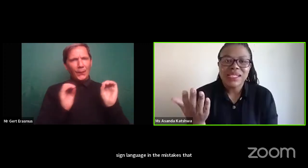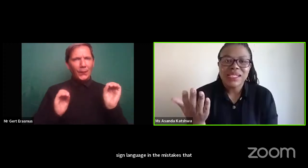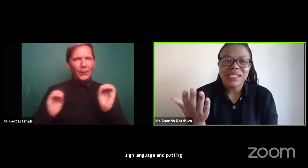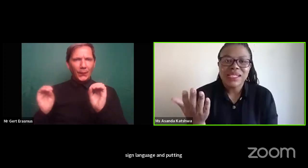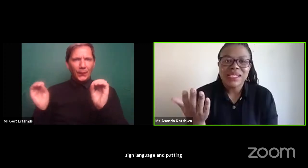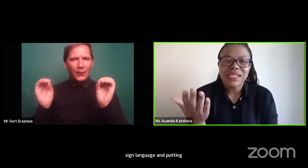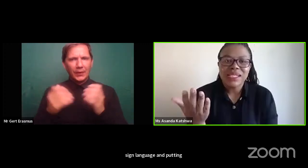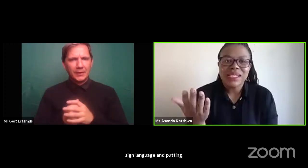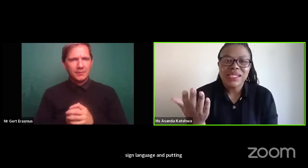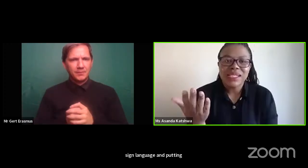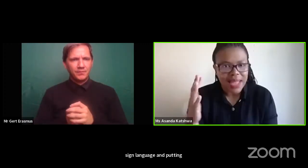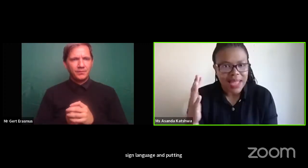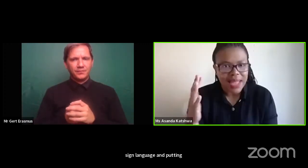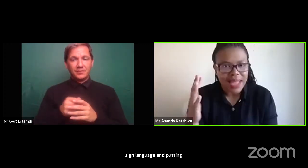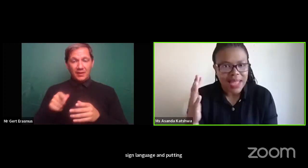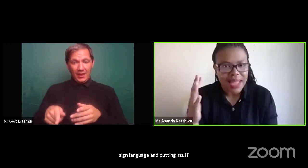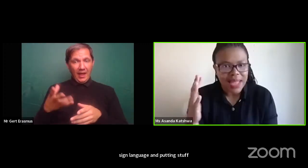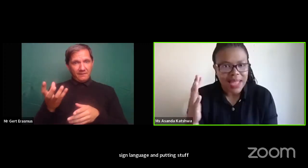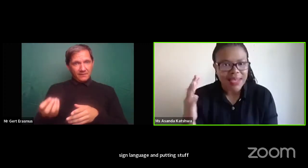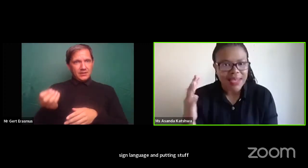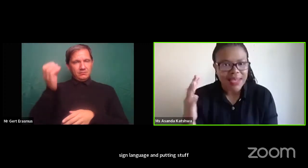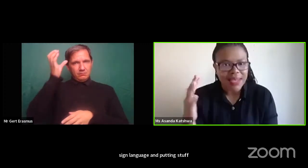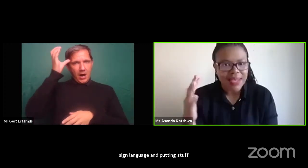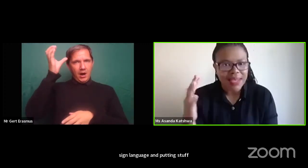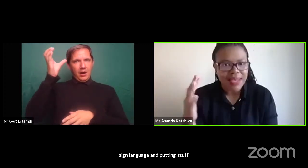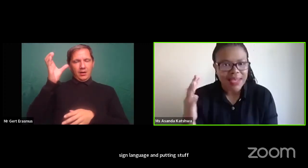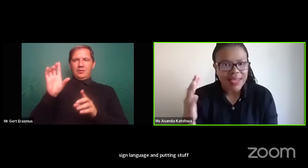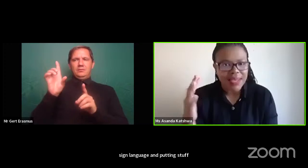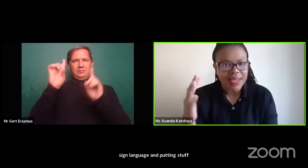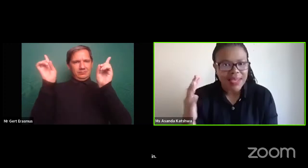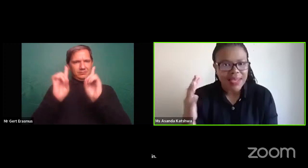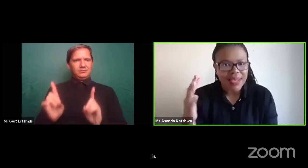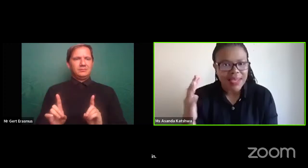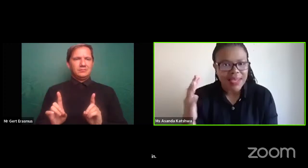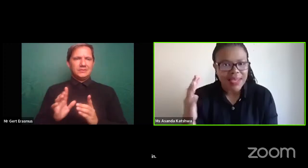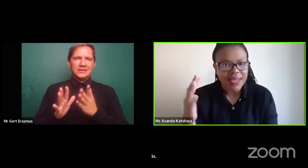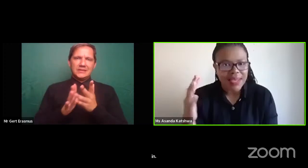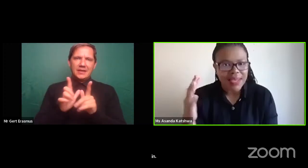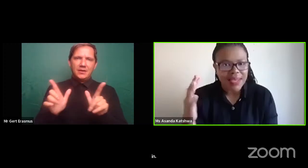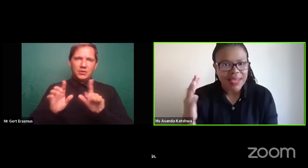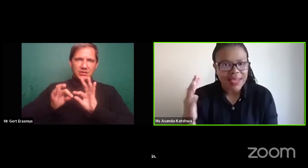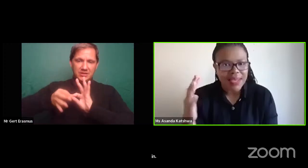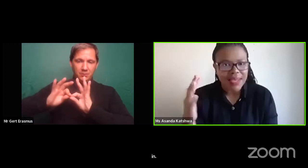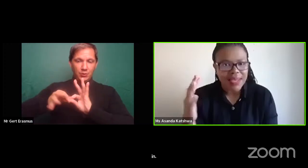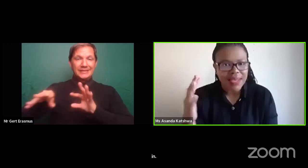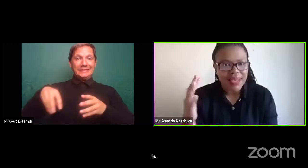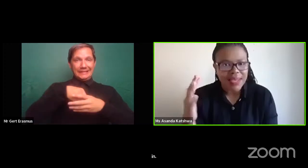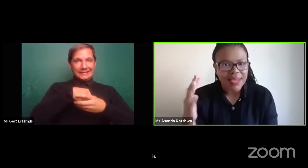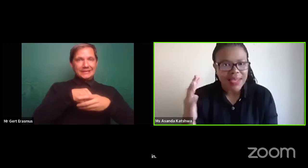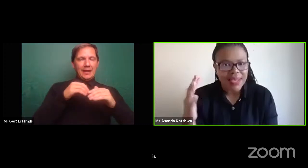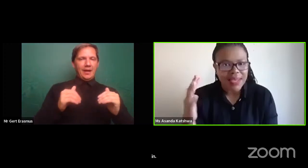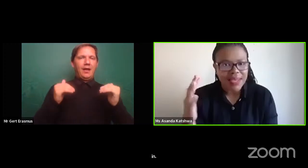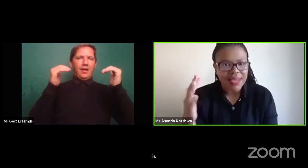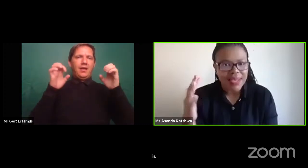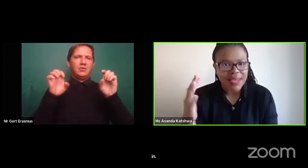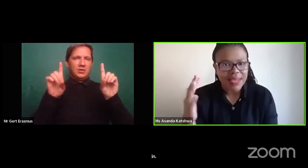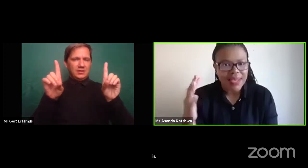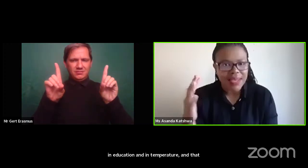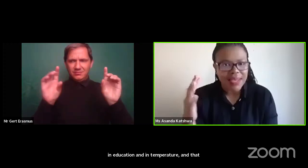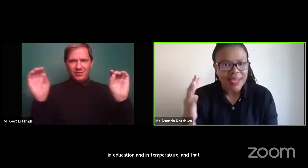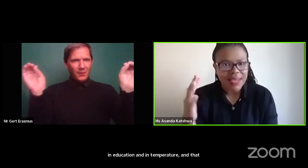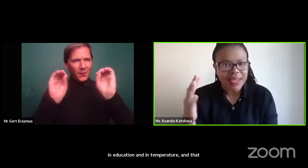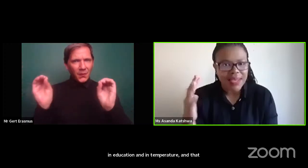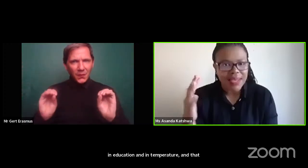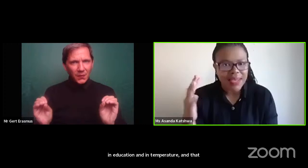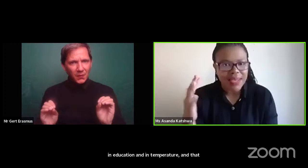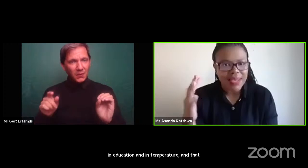and specializes in sign language in educational interpreting. And that